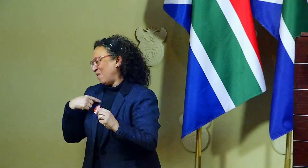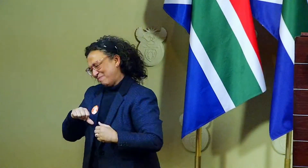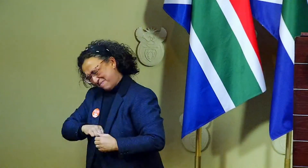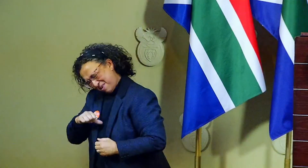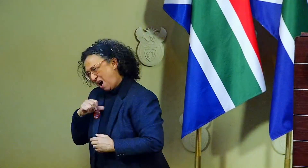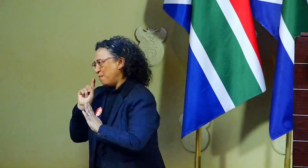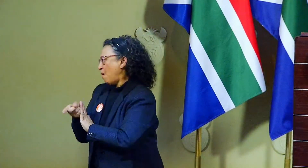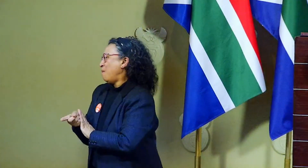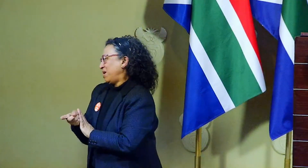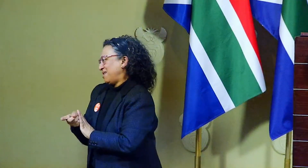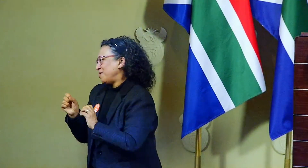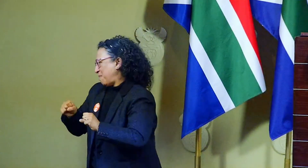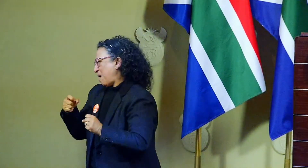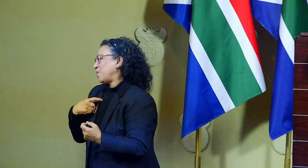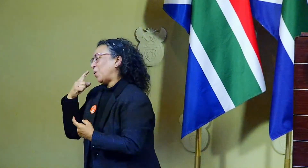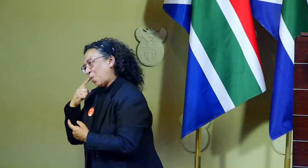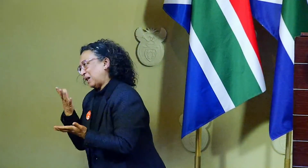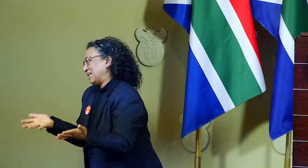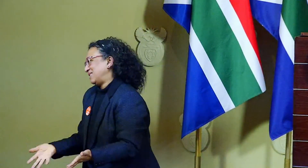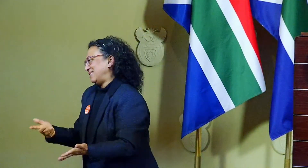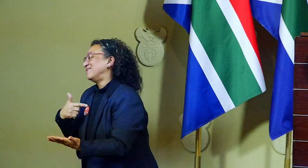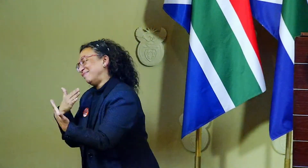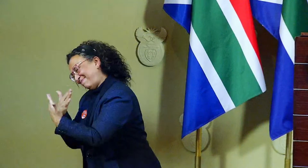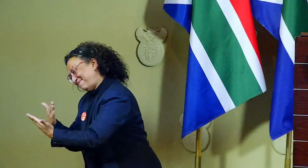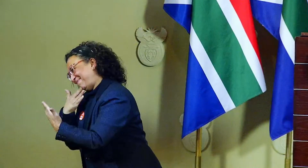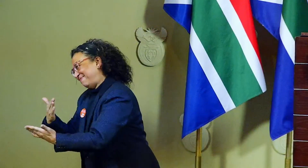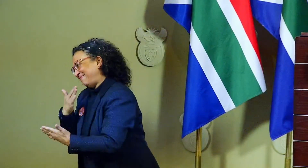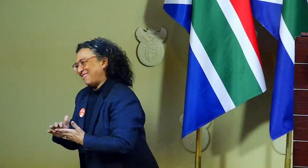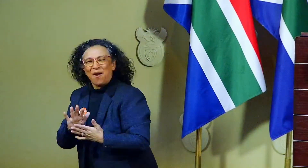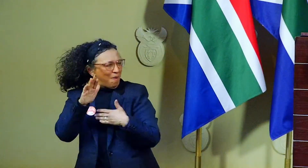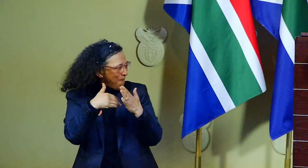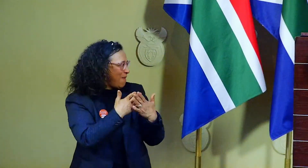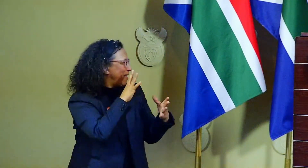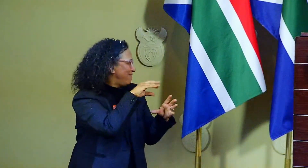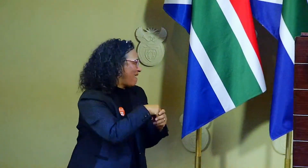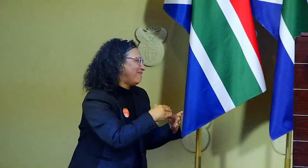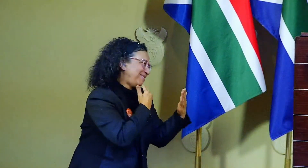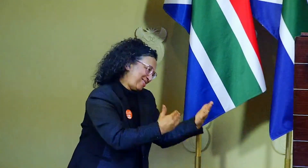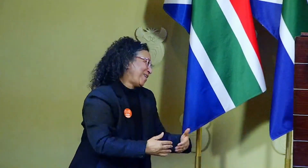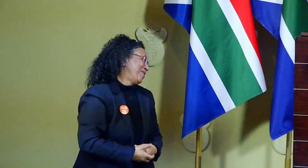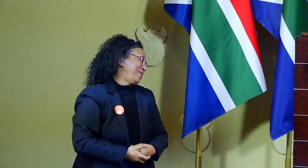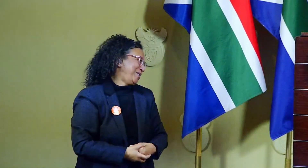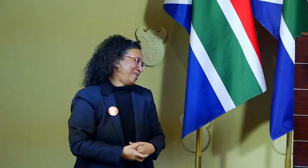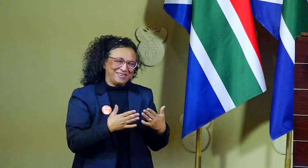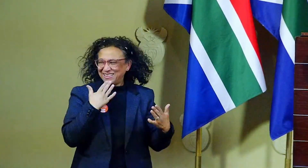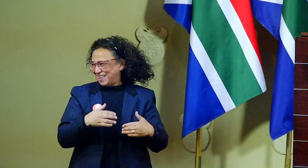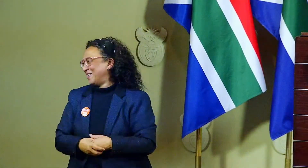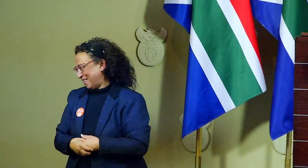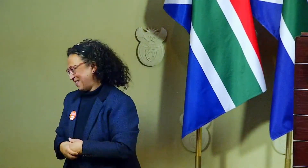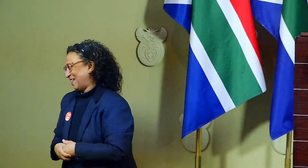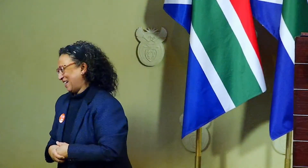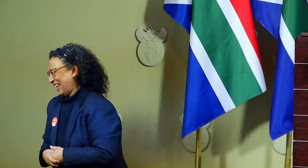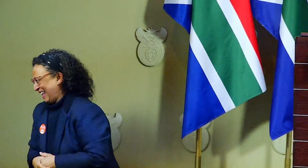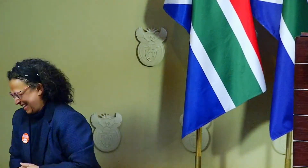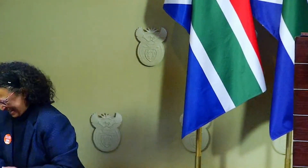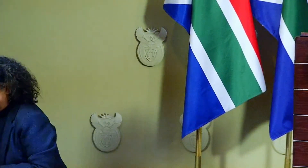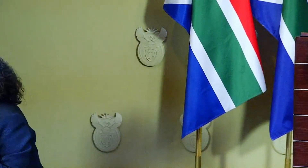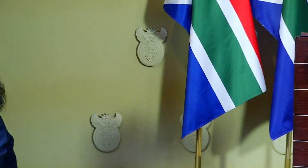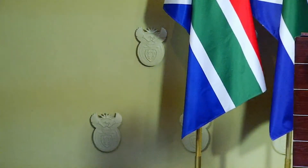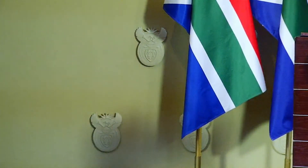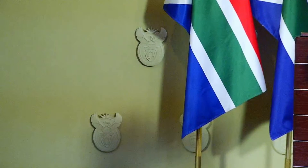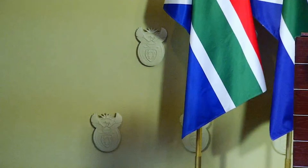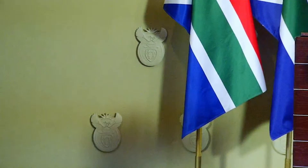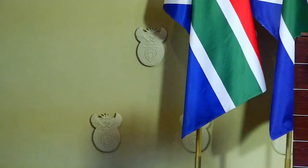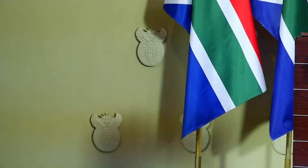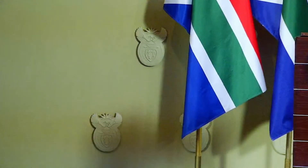South Africa, how did we come to this moment? So thank you for inviting us to witness this event. Thank you.